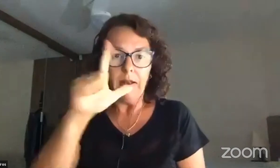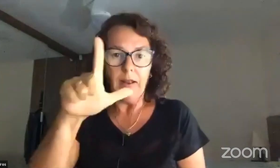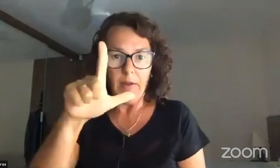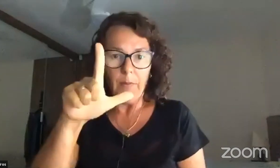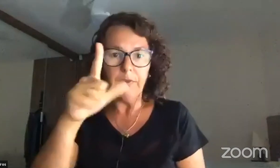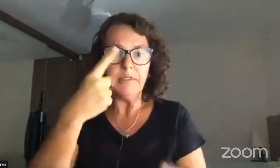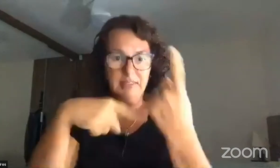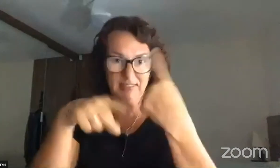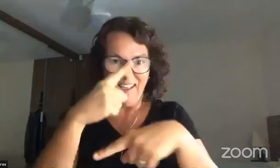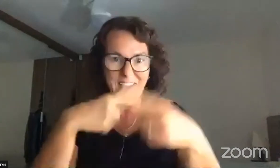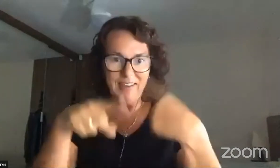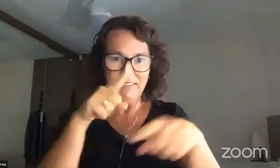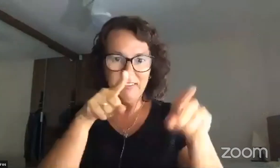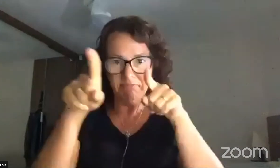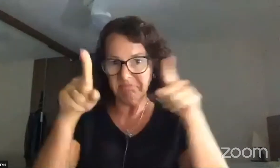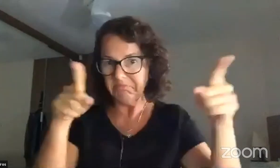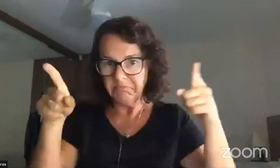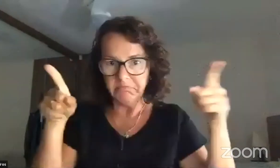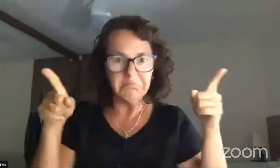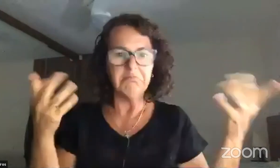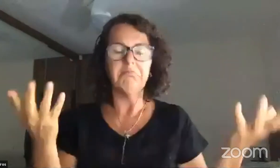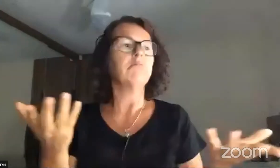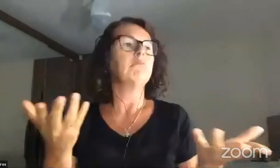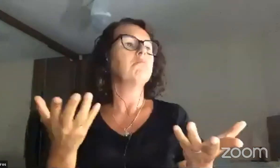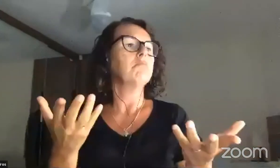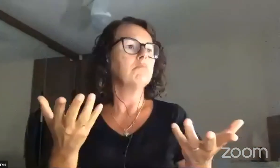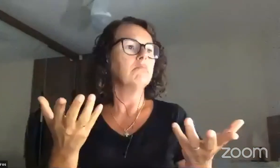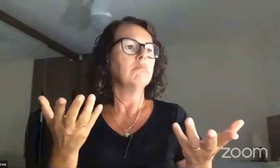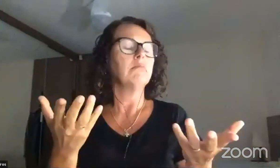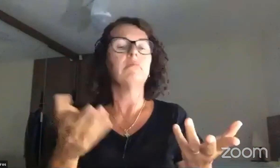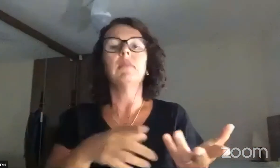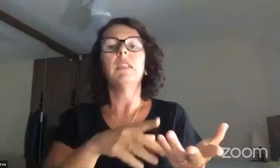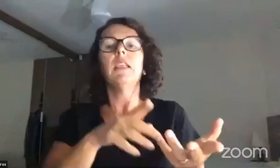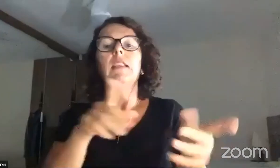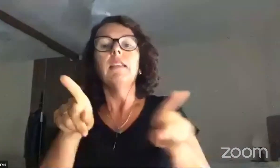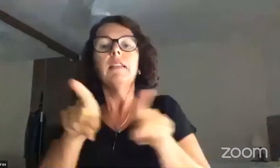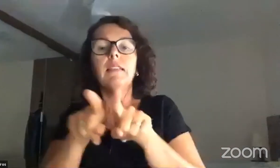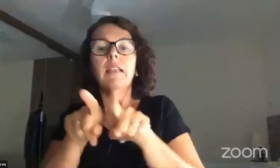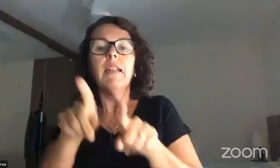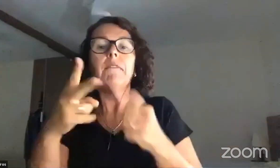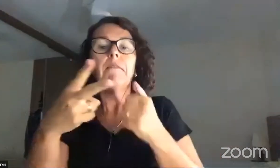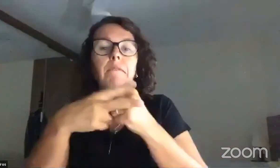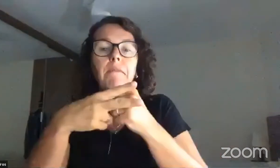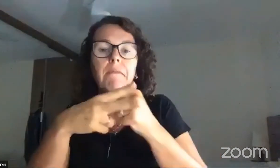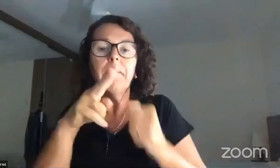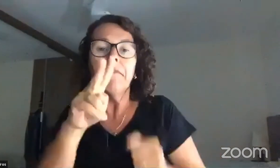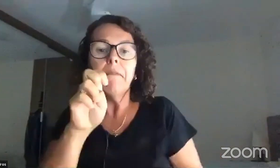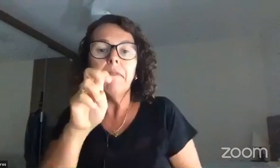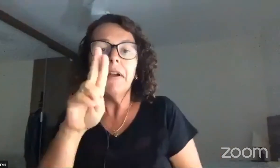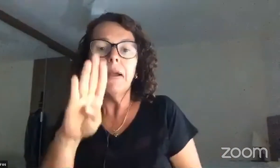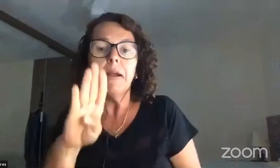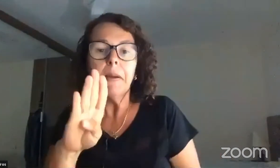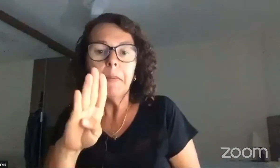What are the implications for pronominal signs and pointing?